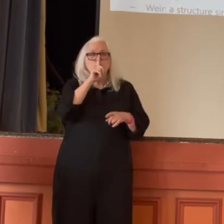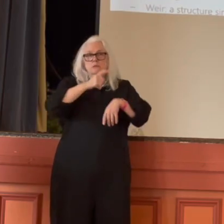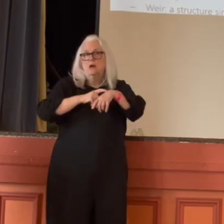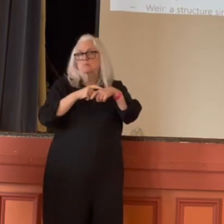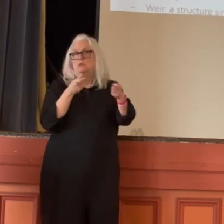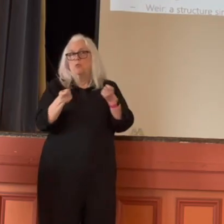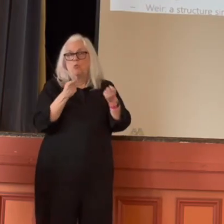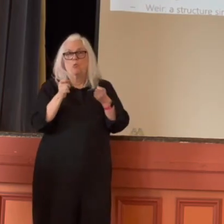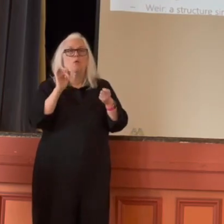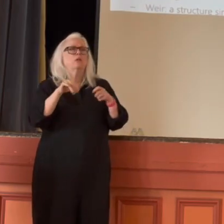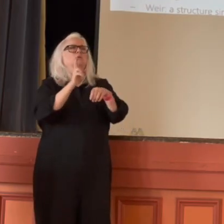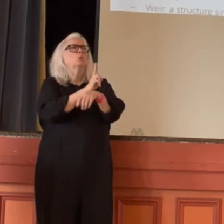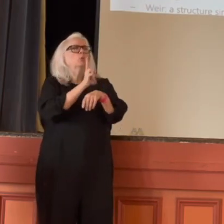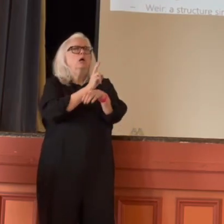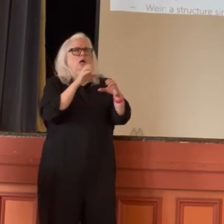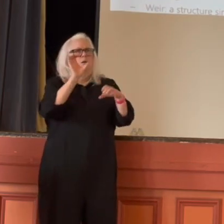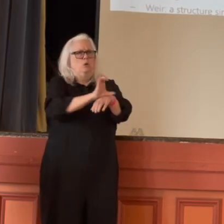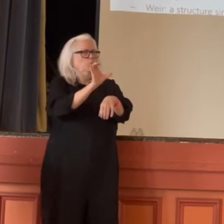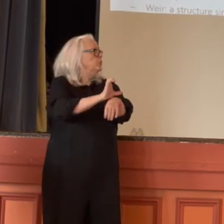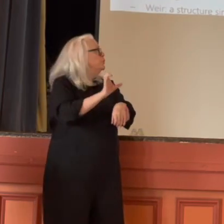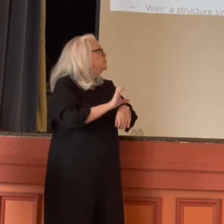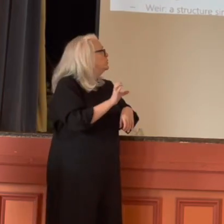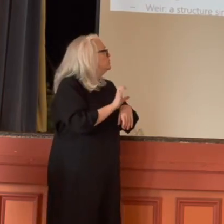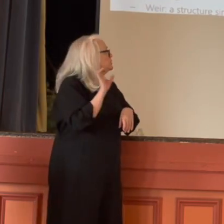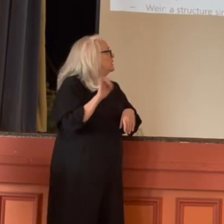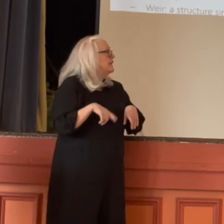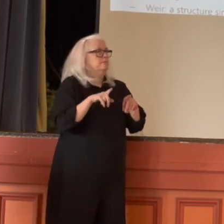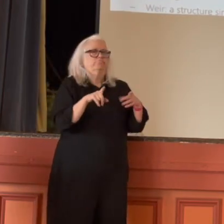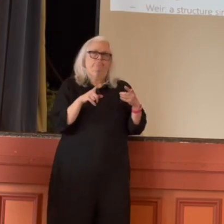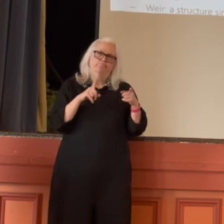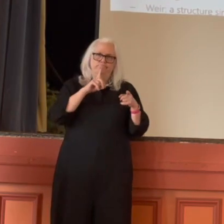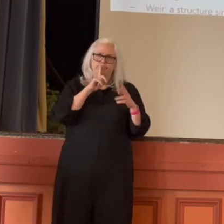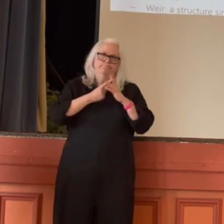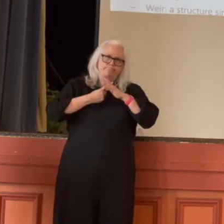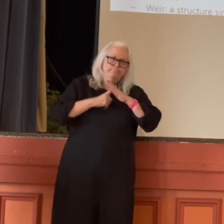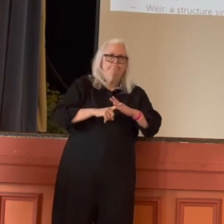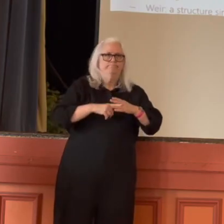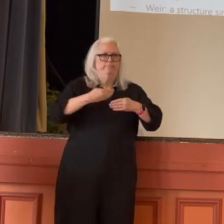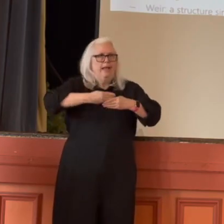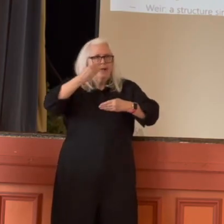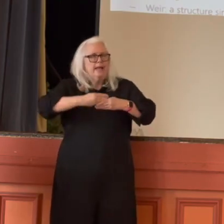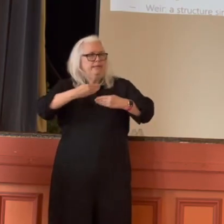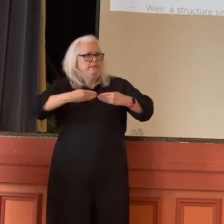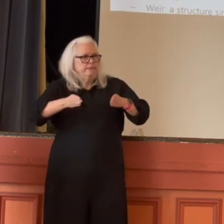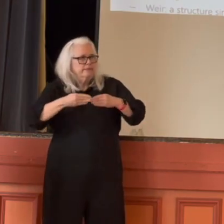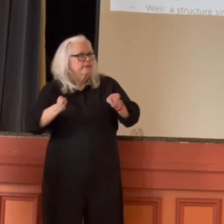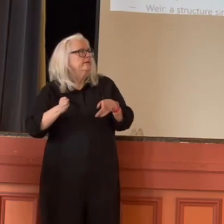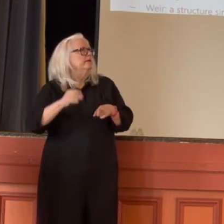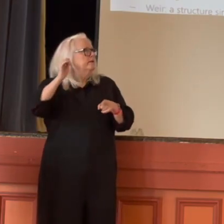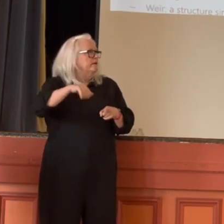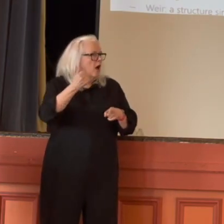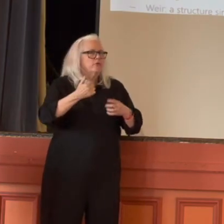computer actuating structures, and so gates or valves or other mechanical devices